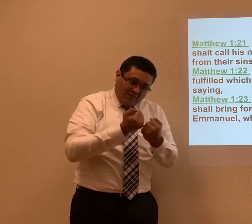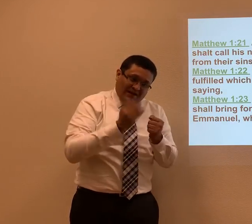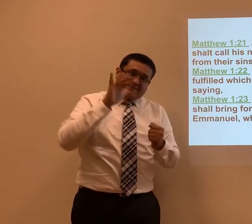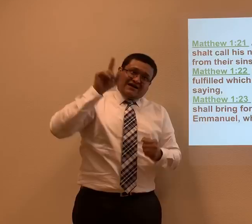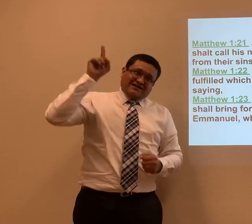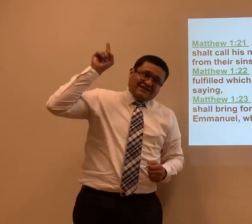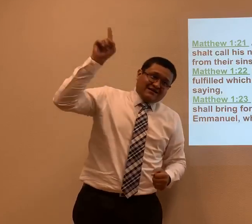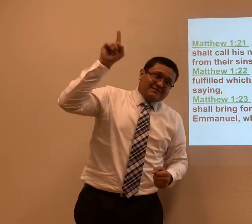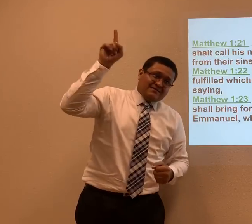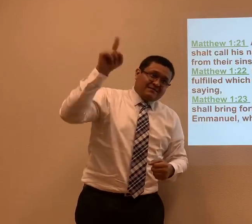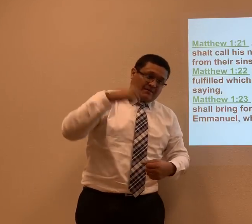made Adam.